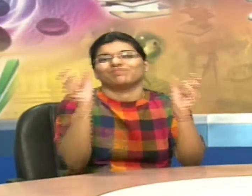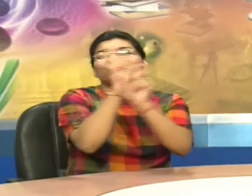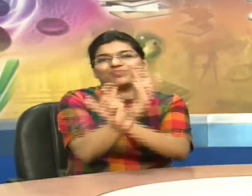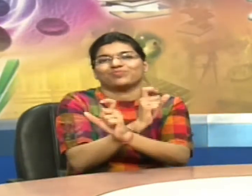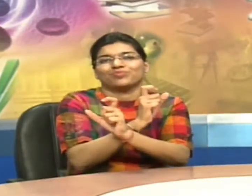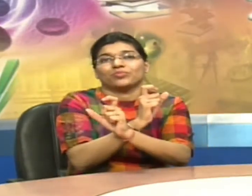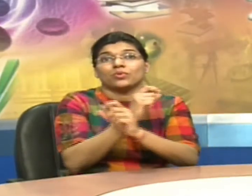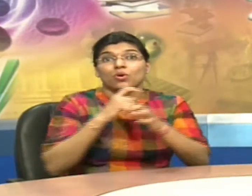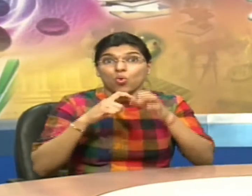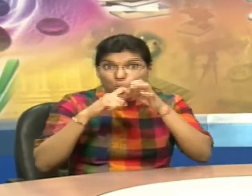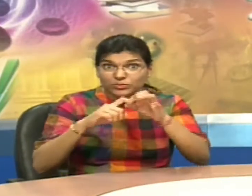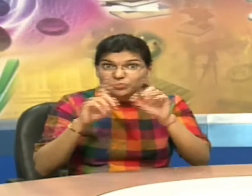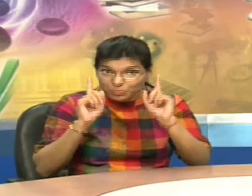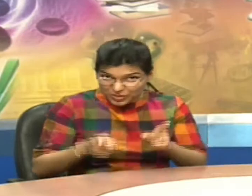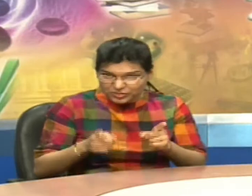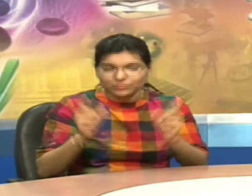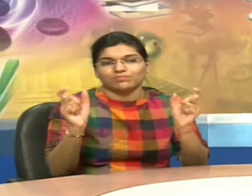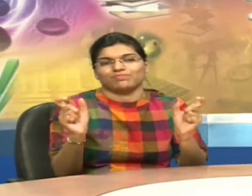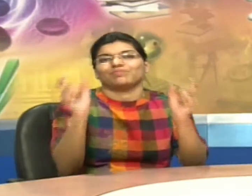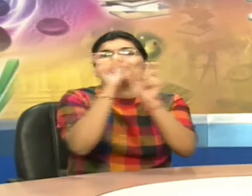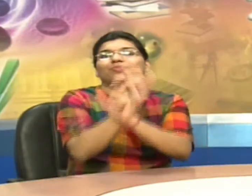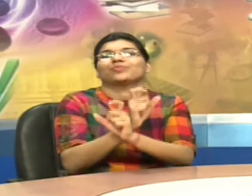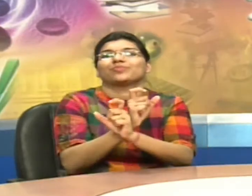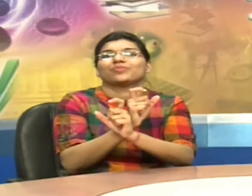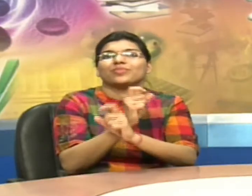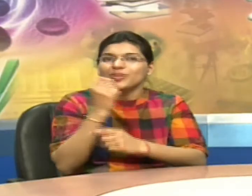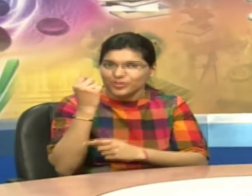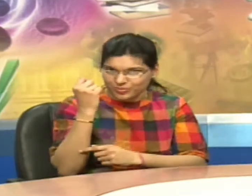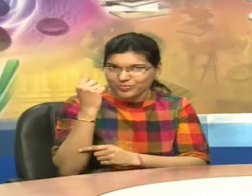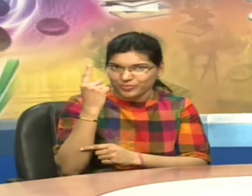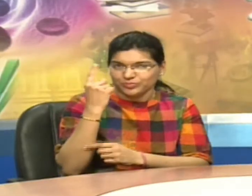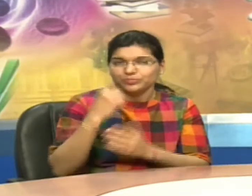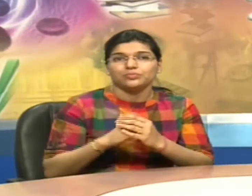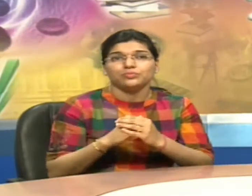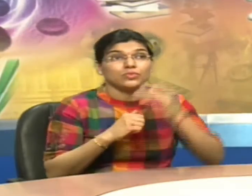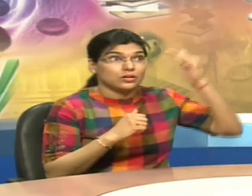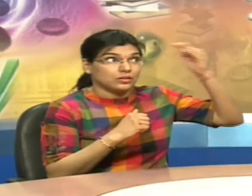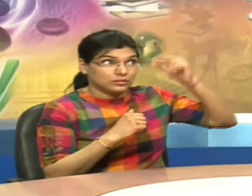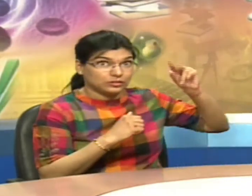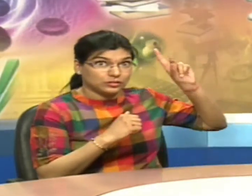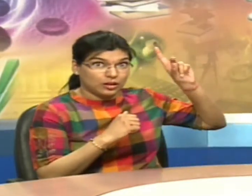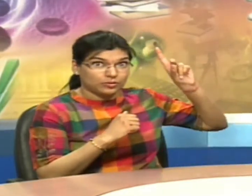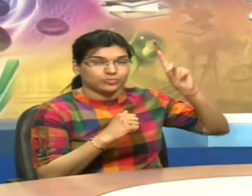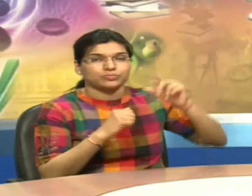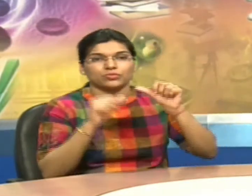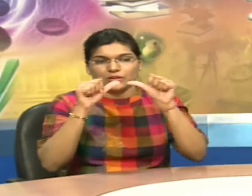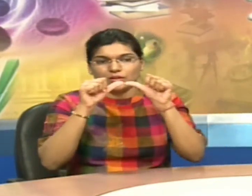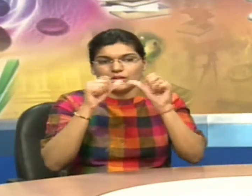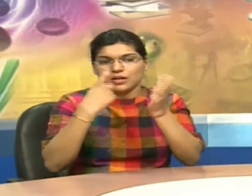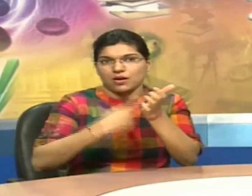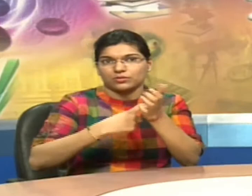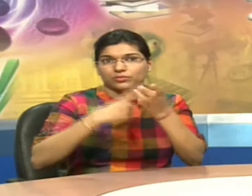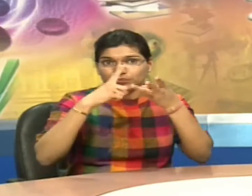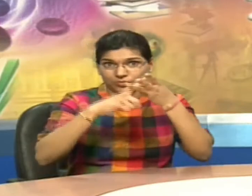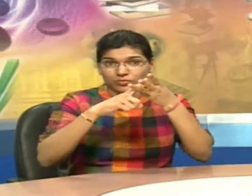how question is asked from it. When you ask question, it will interchange.